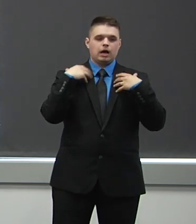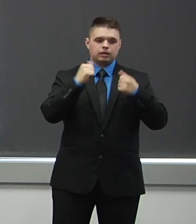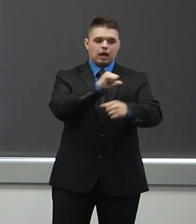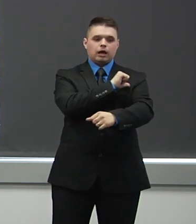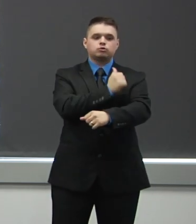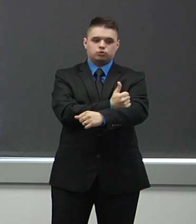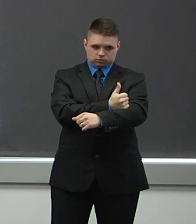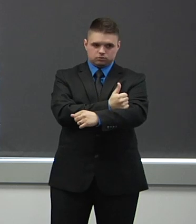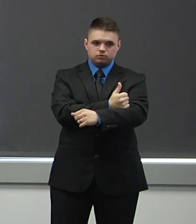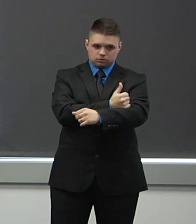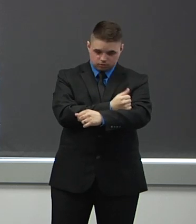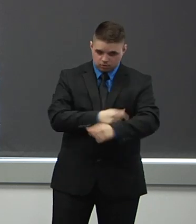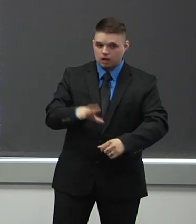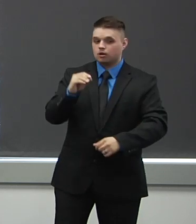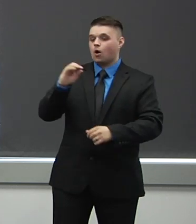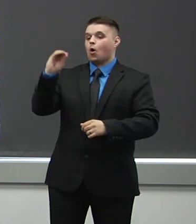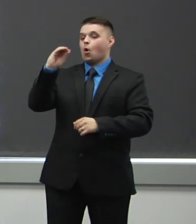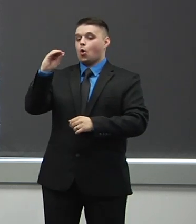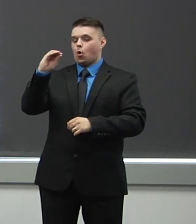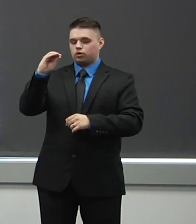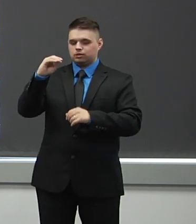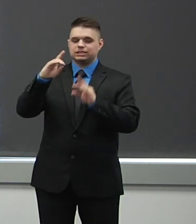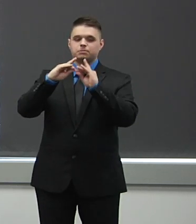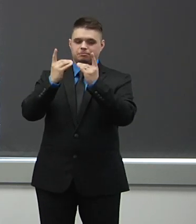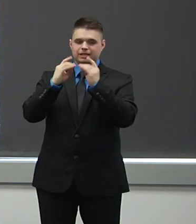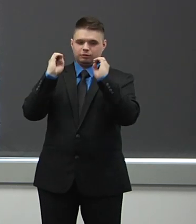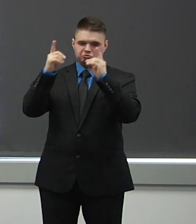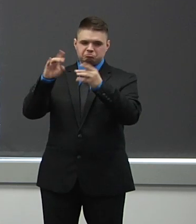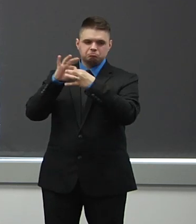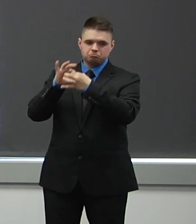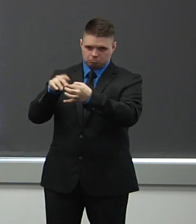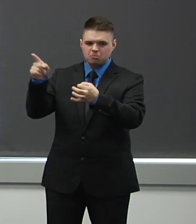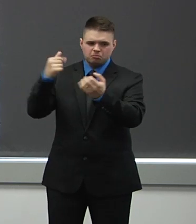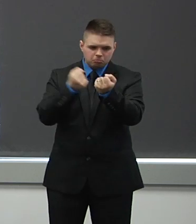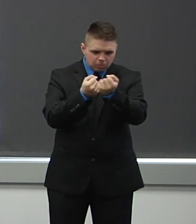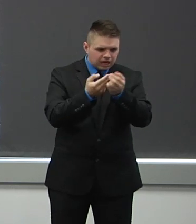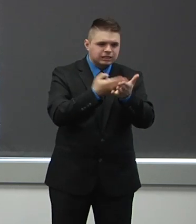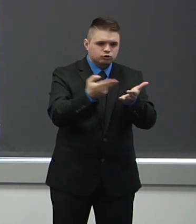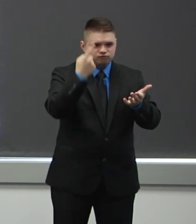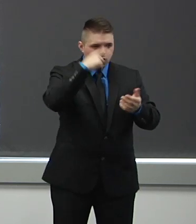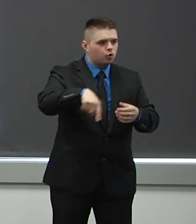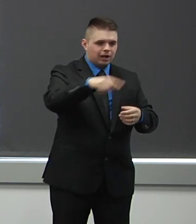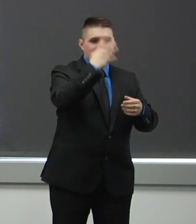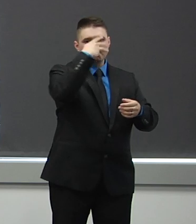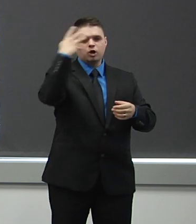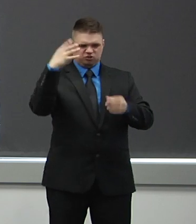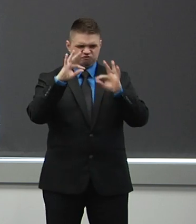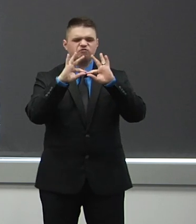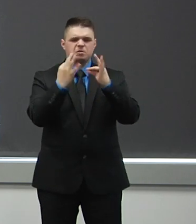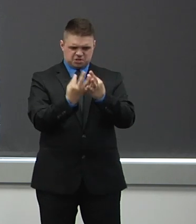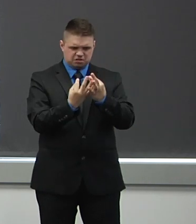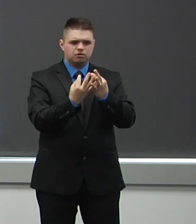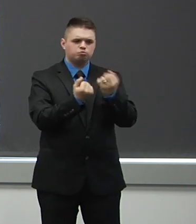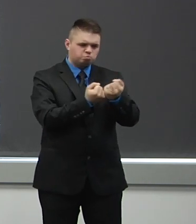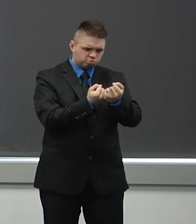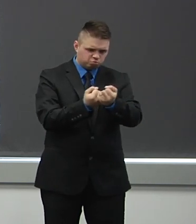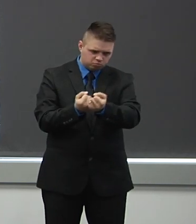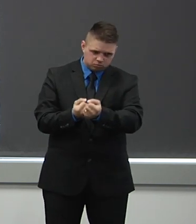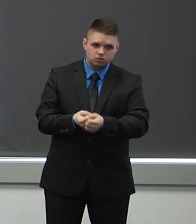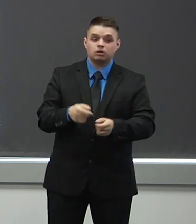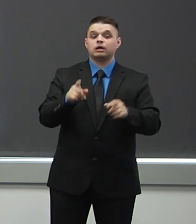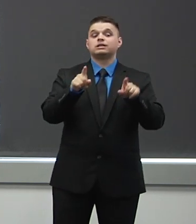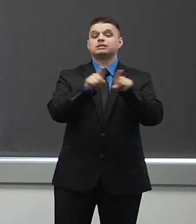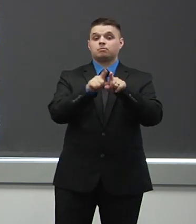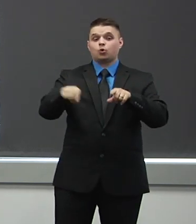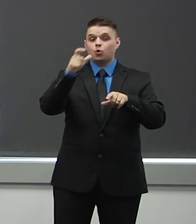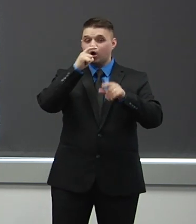website. They're in multiple languages, and we're here to serve those families because those families are the people